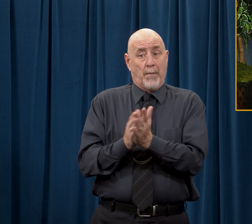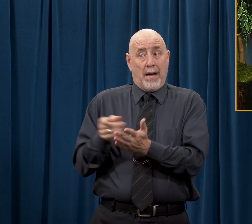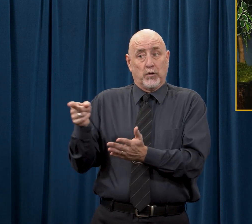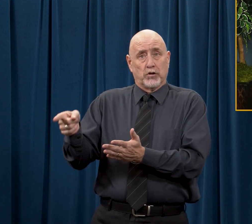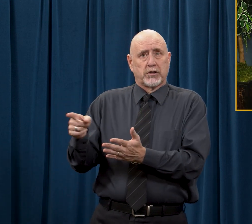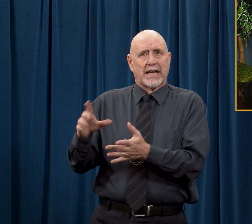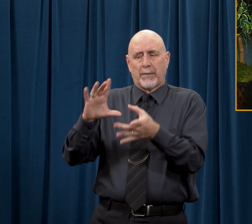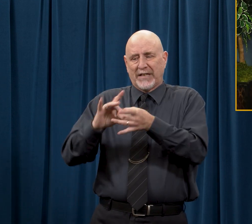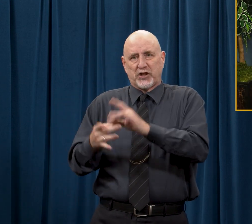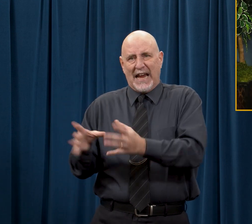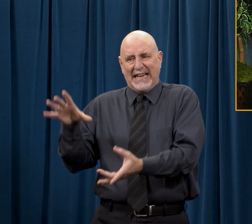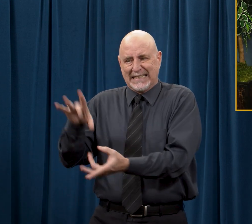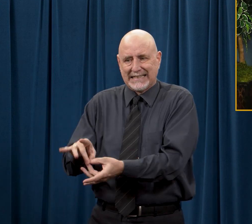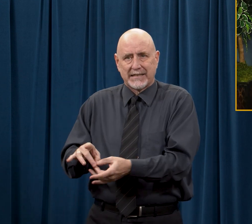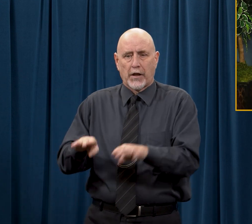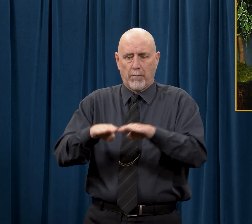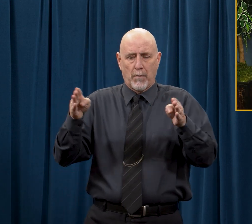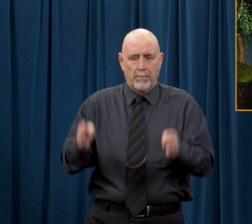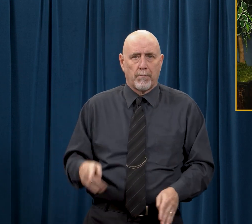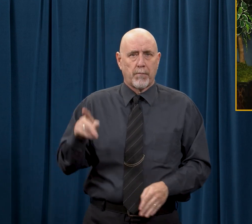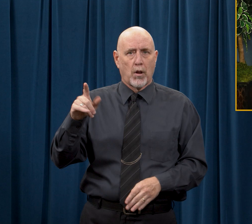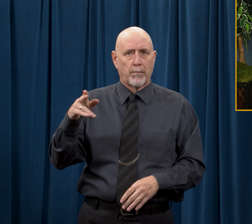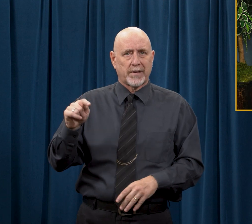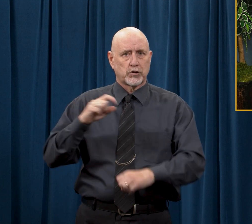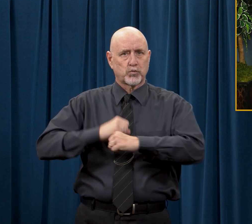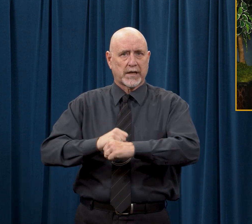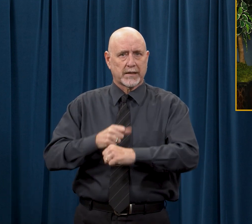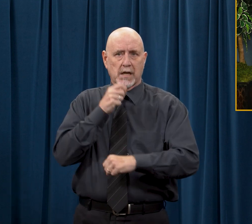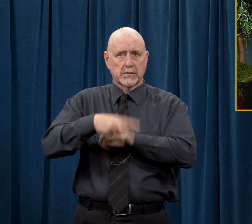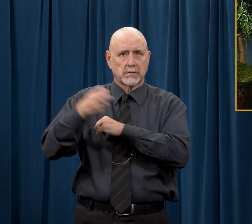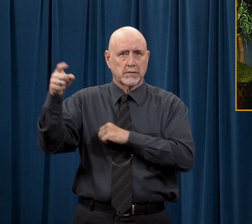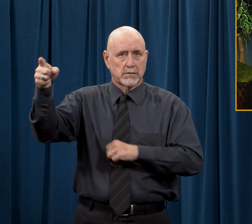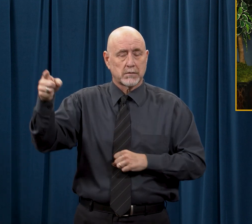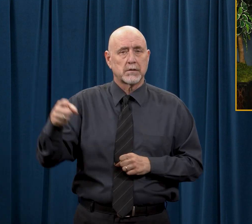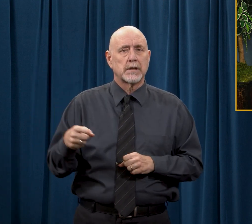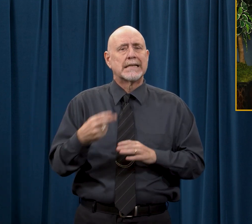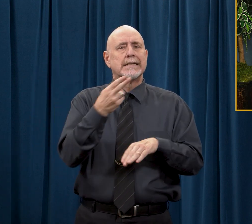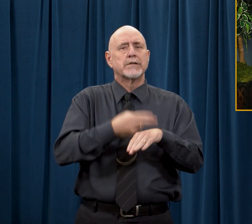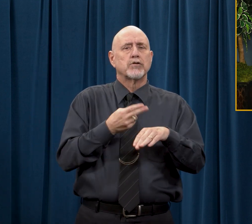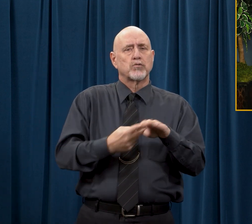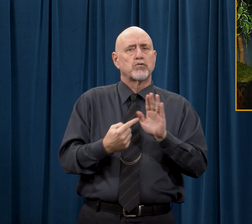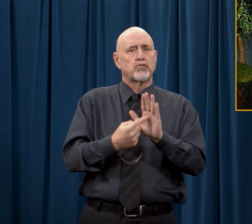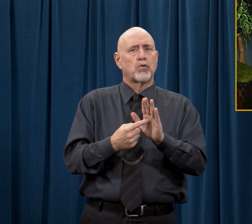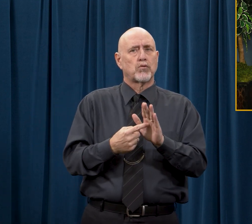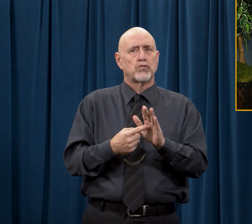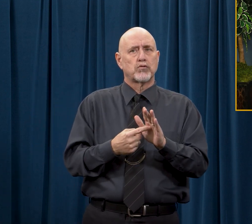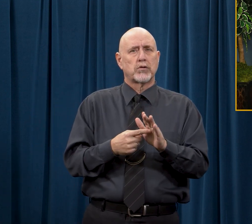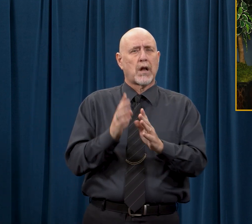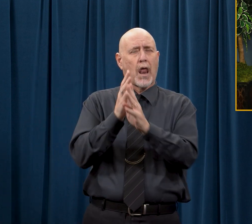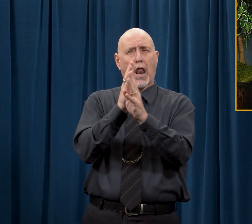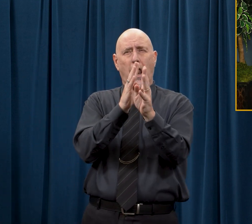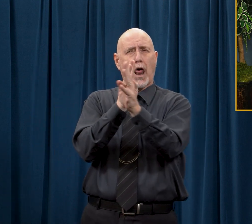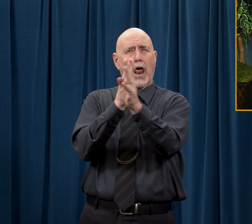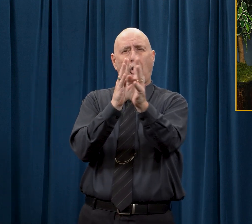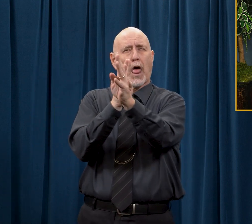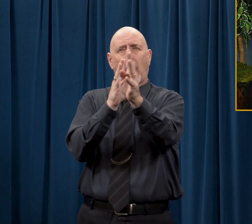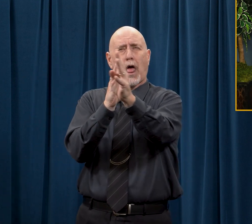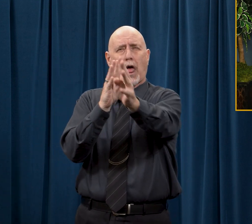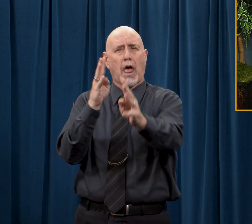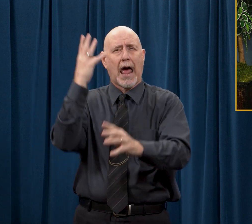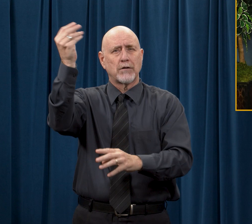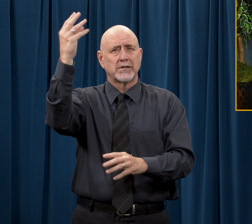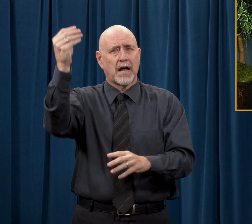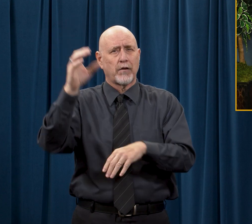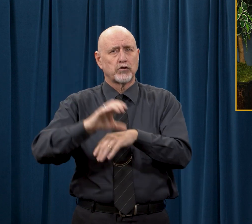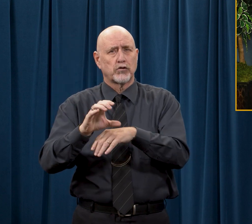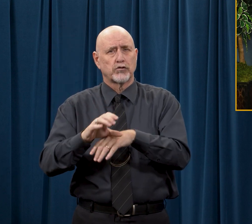Frequently, those Bibles had to be chained to the pulpits to protect it. History records that long lines would